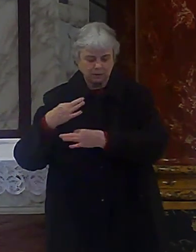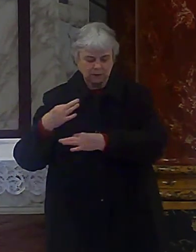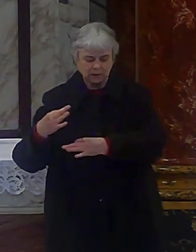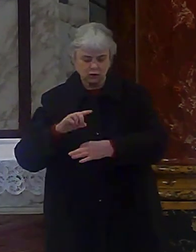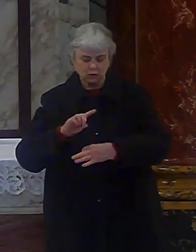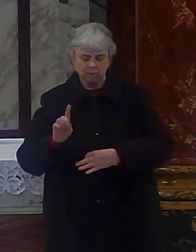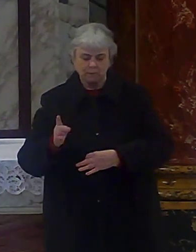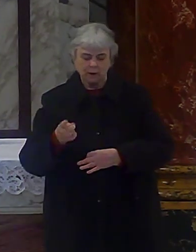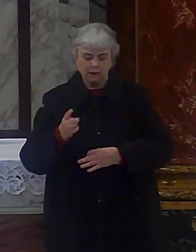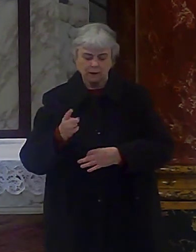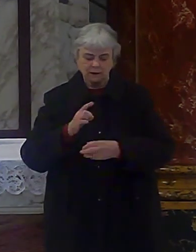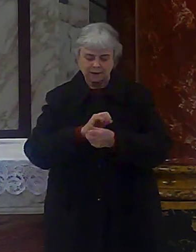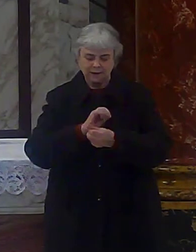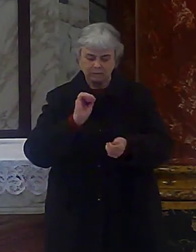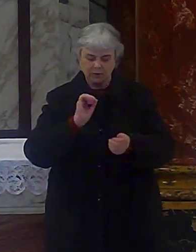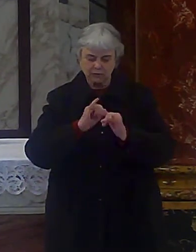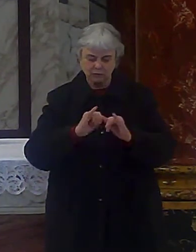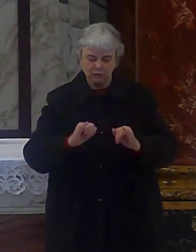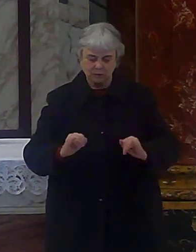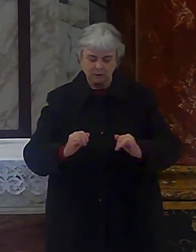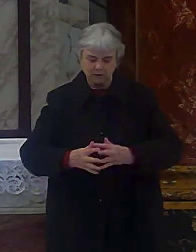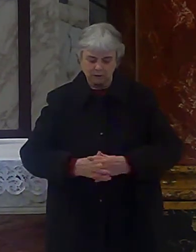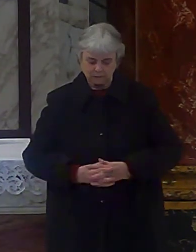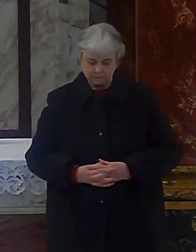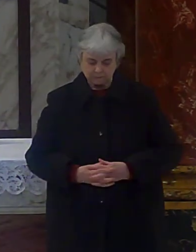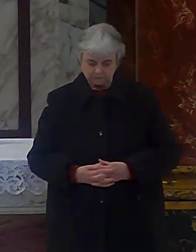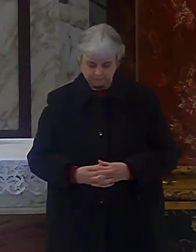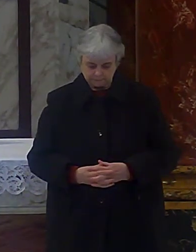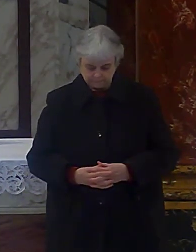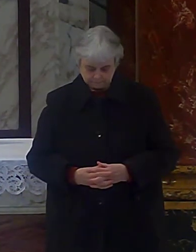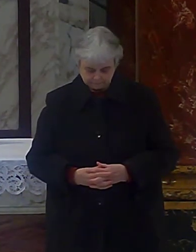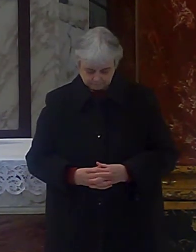temptation but deliver us from evil